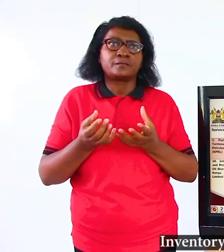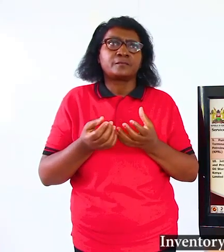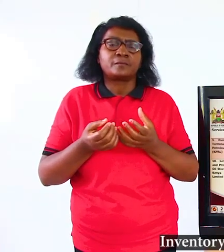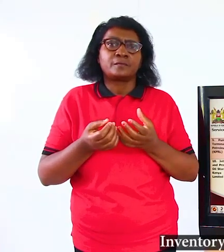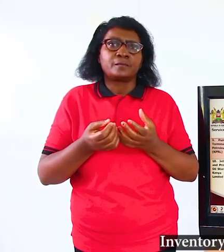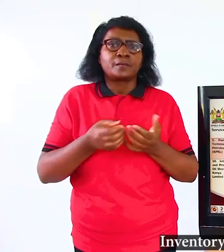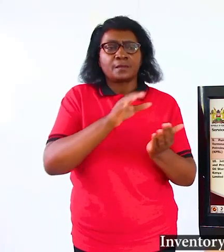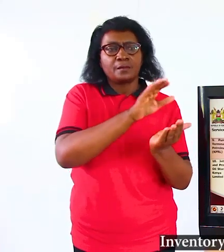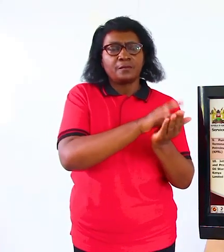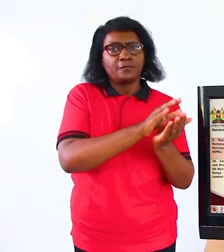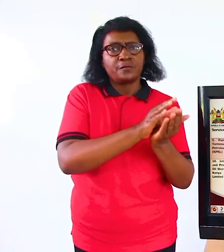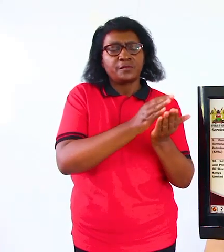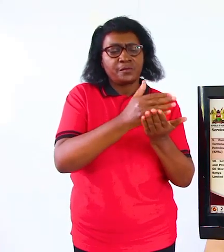Inventory samples.